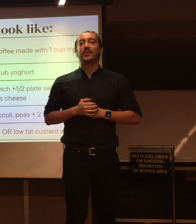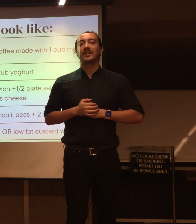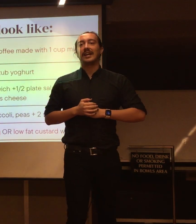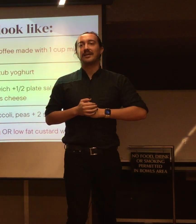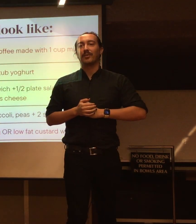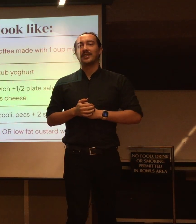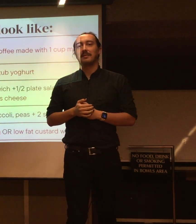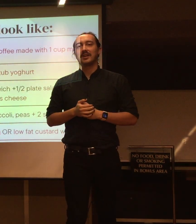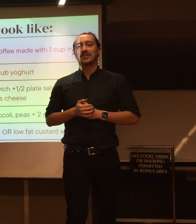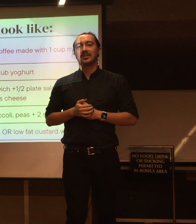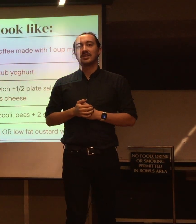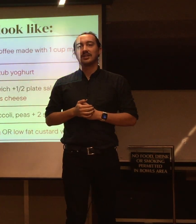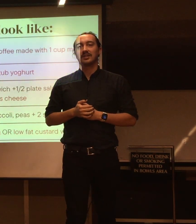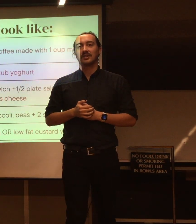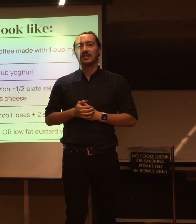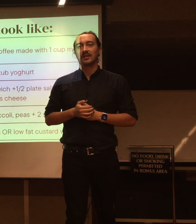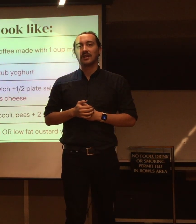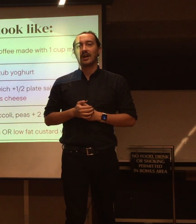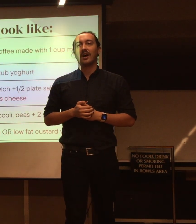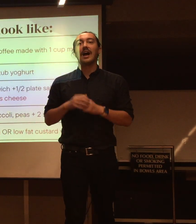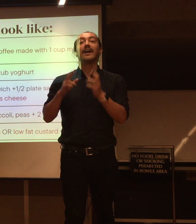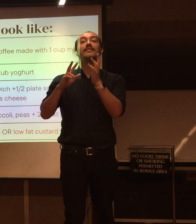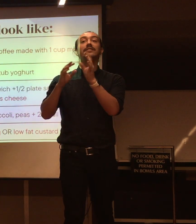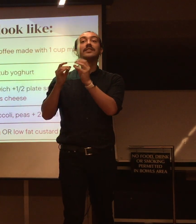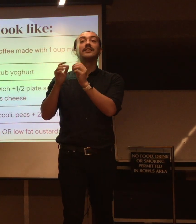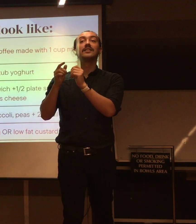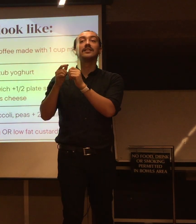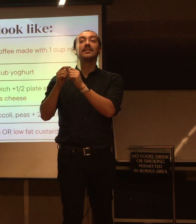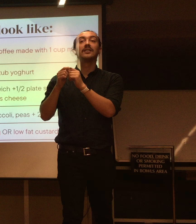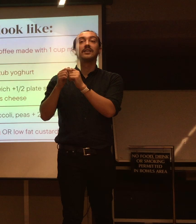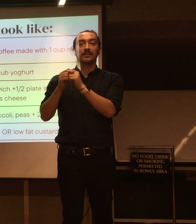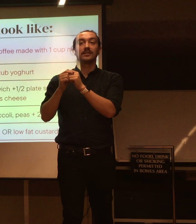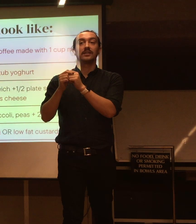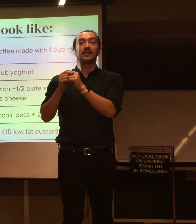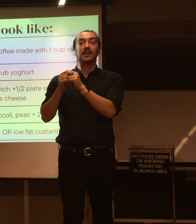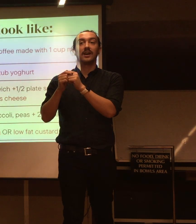I never really eat bread that much. I have